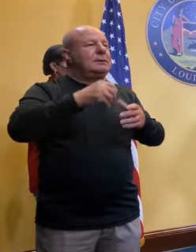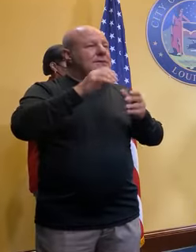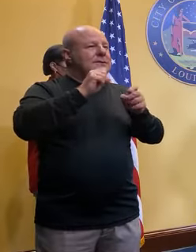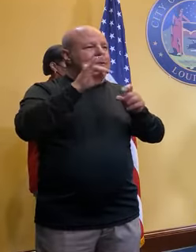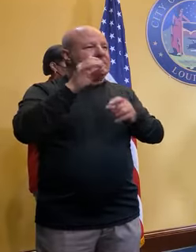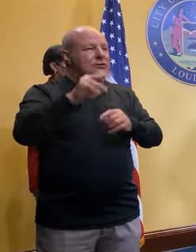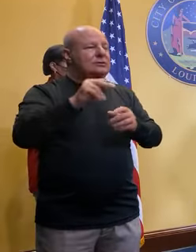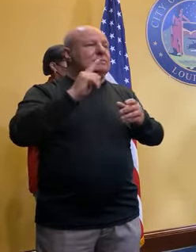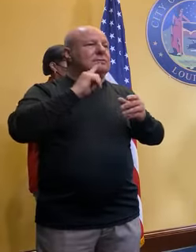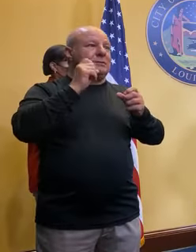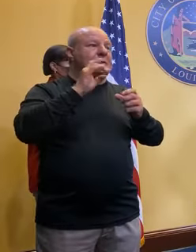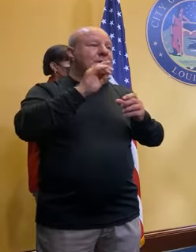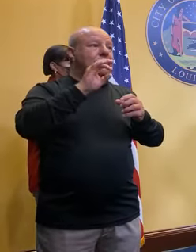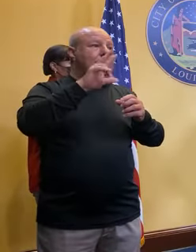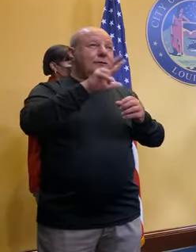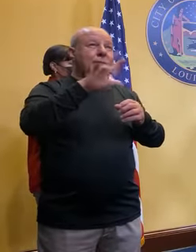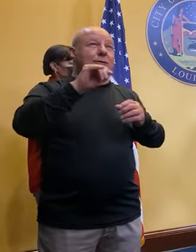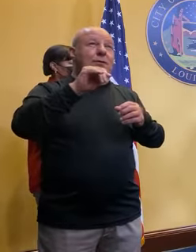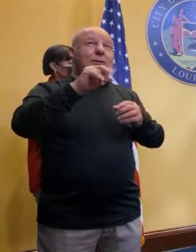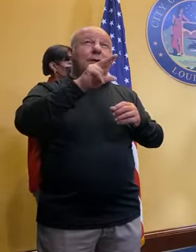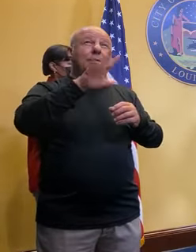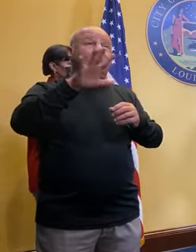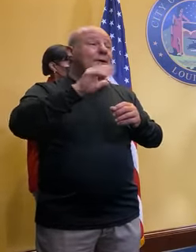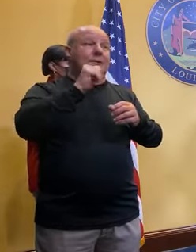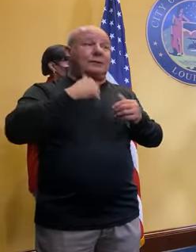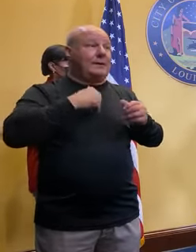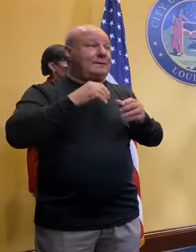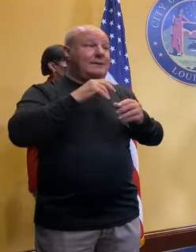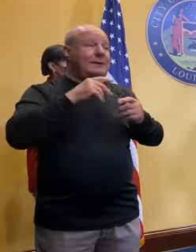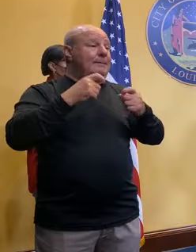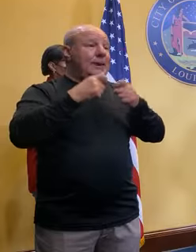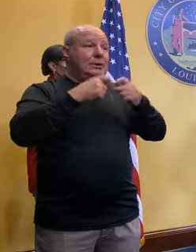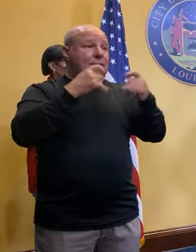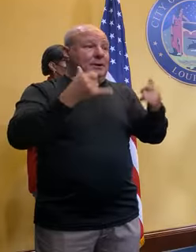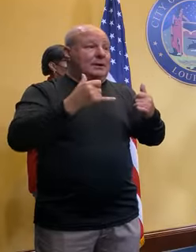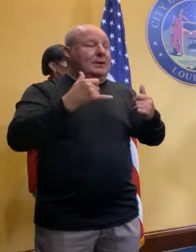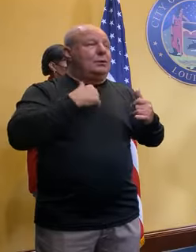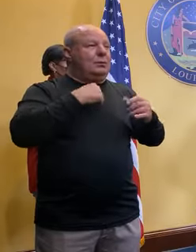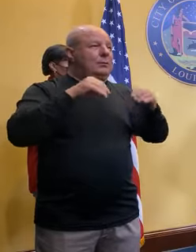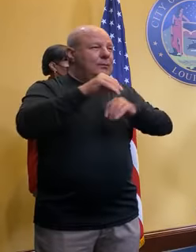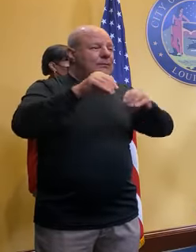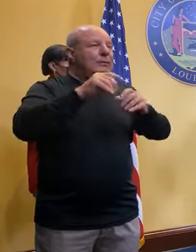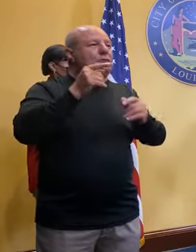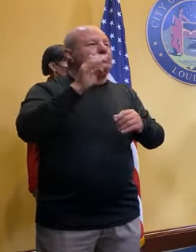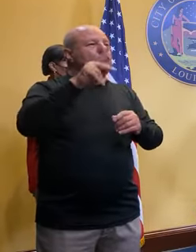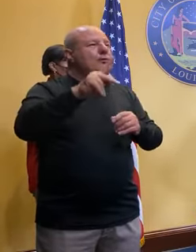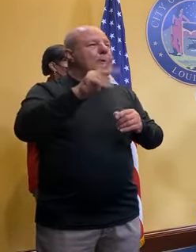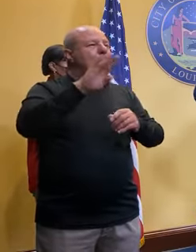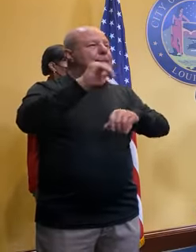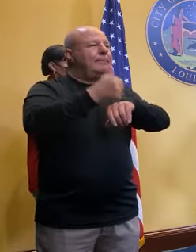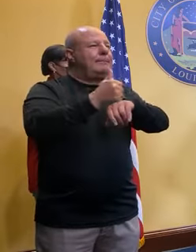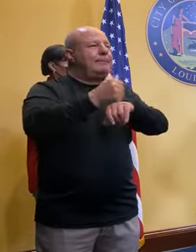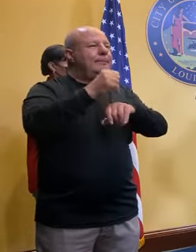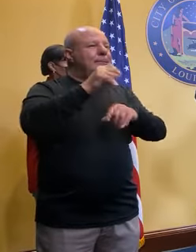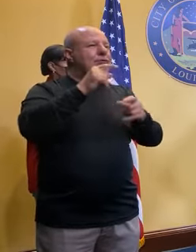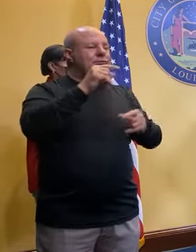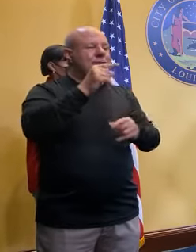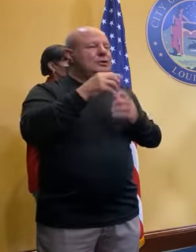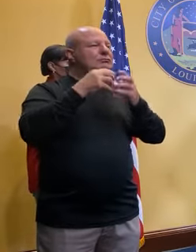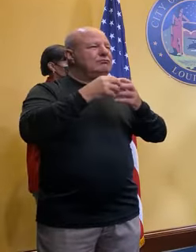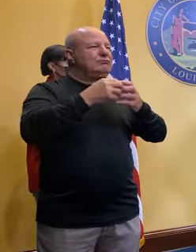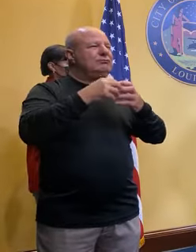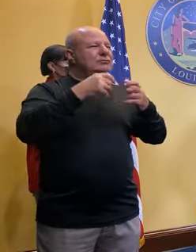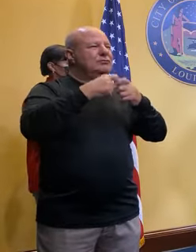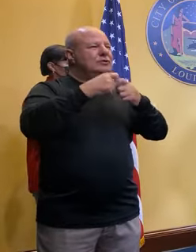30 to 35 of them don't have power. We're moving around truck-based generators and switching valves,